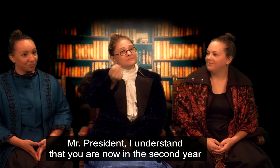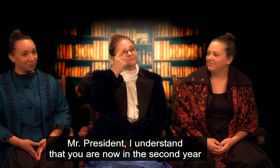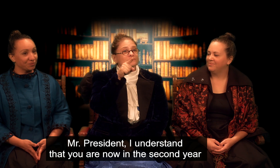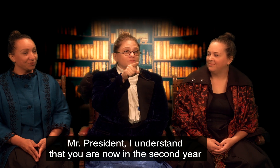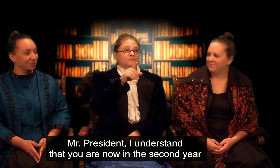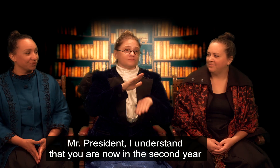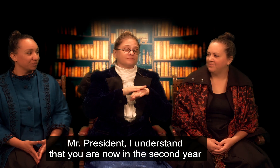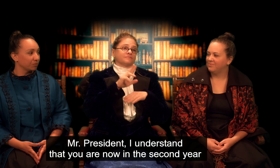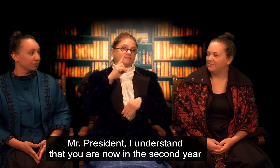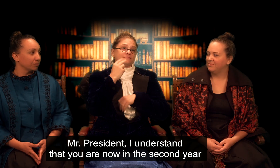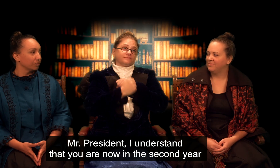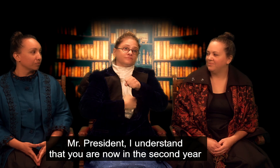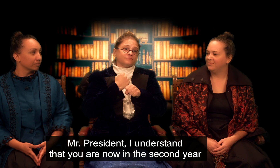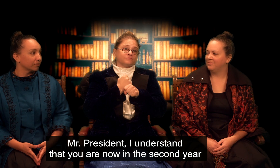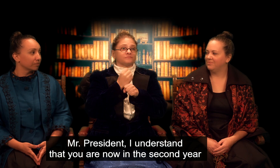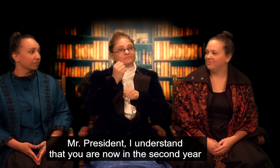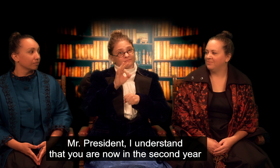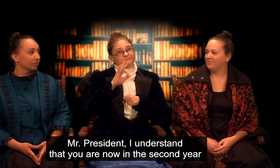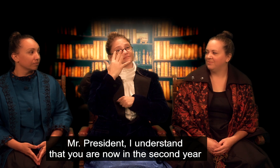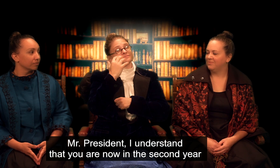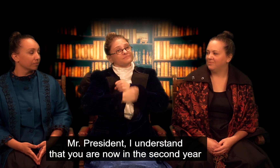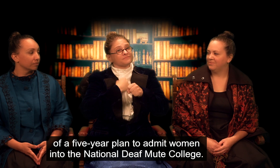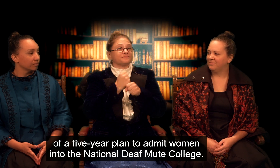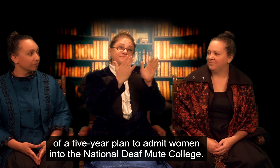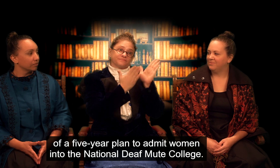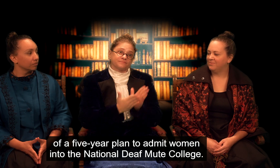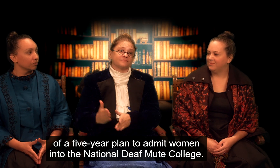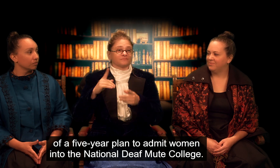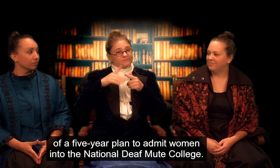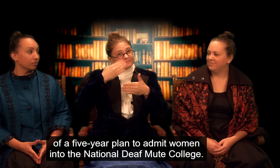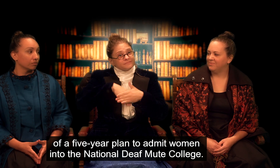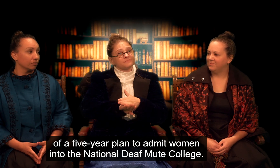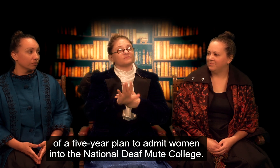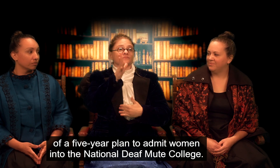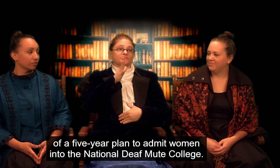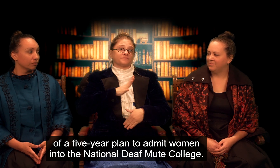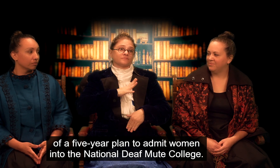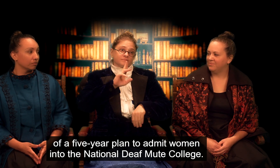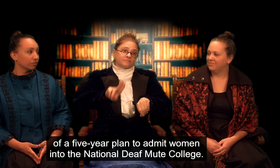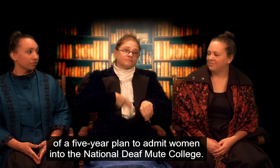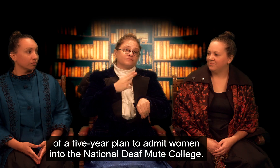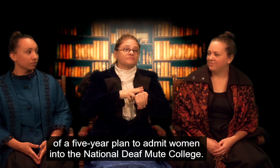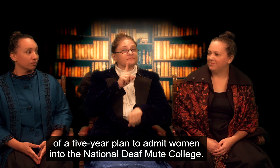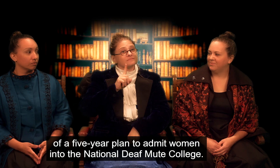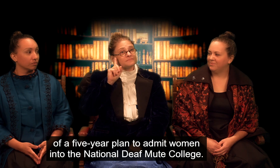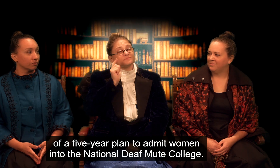Mr. President, I understand that you are now in the second year of a 5-year plan to admit women into the National Deaf Mute